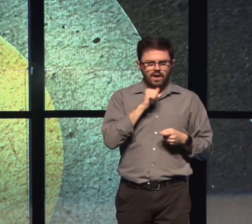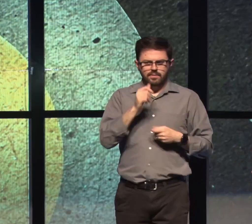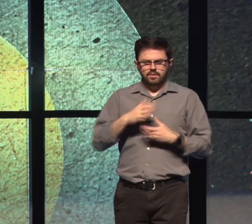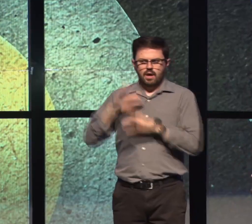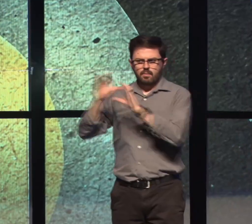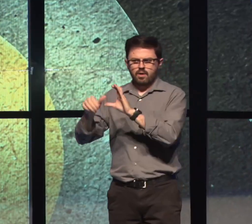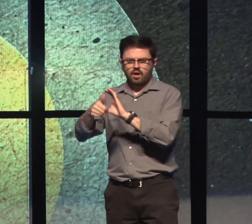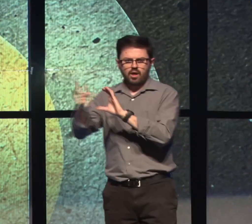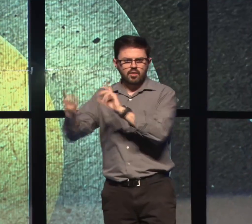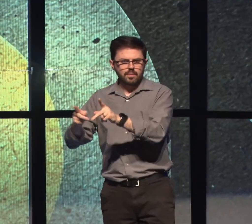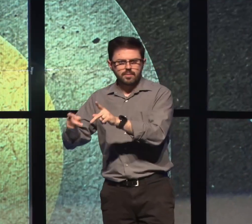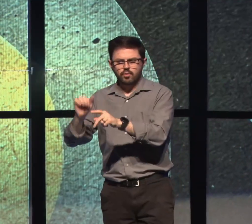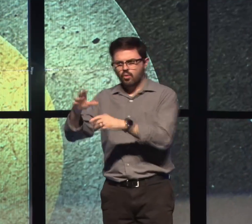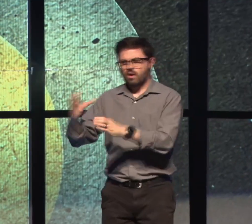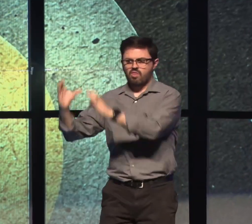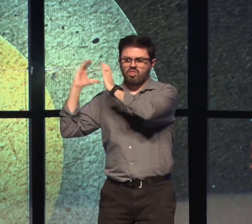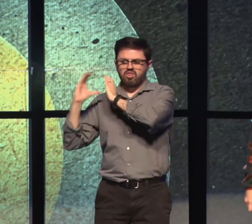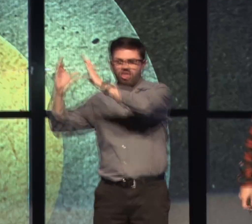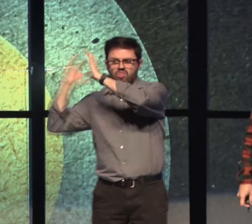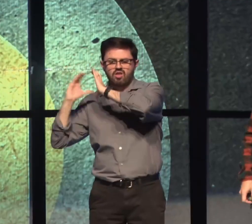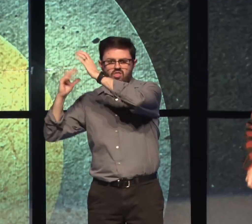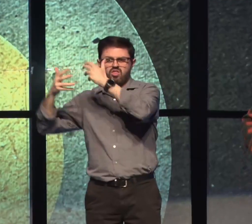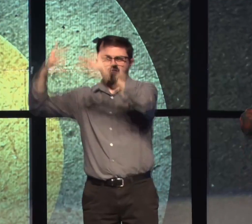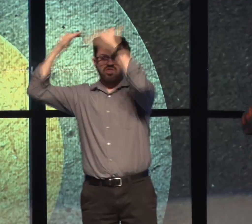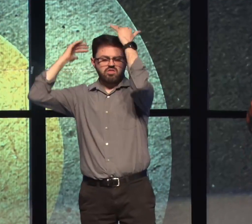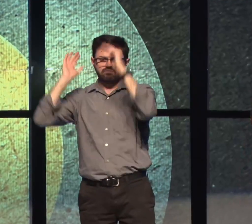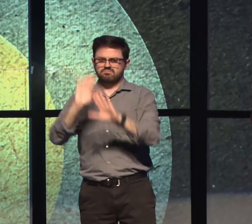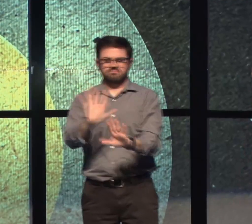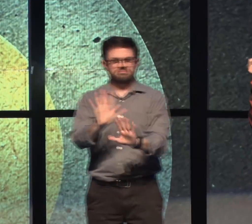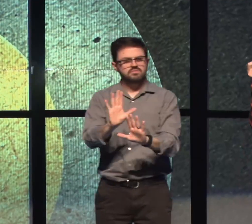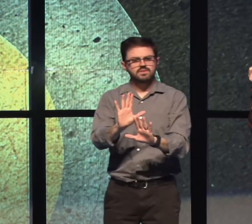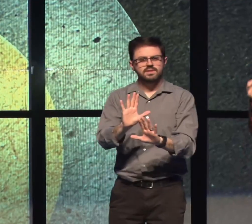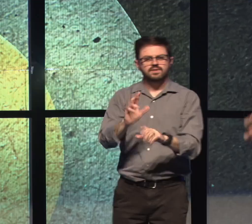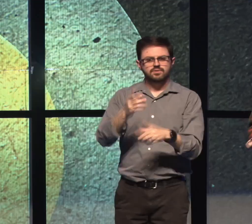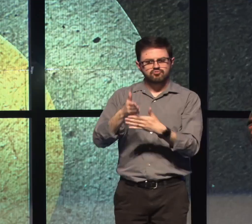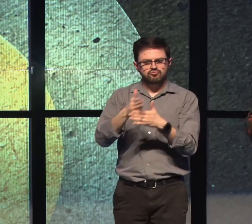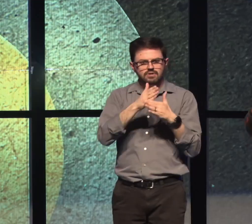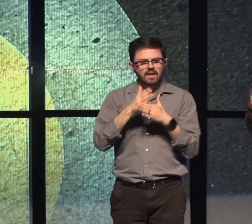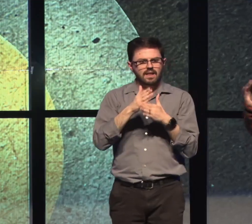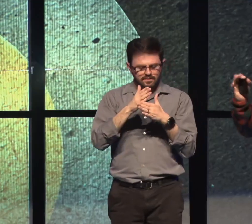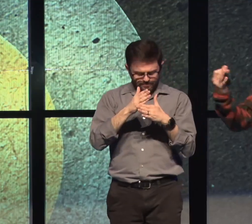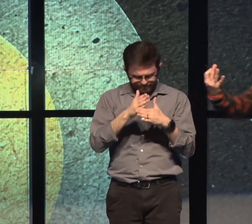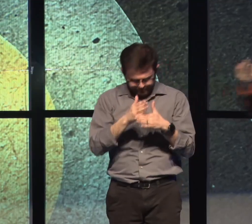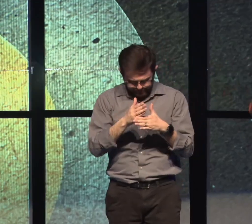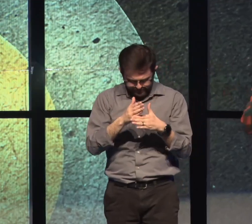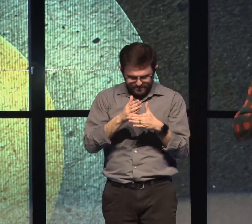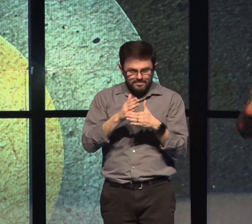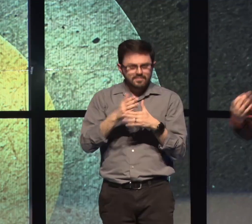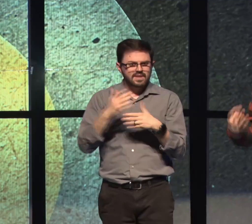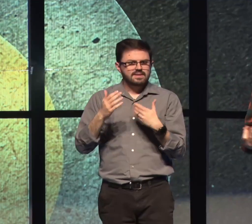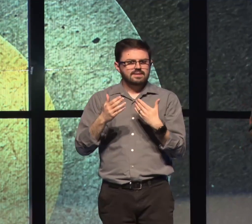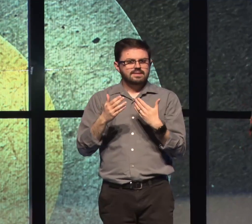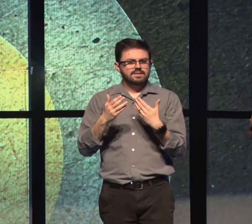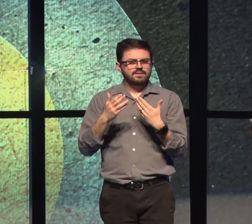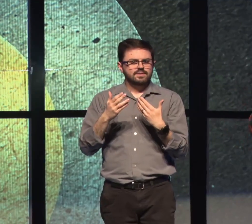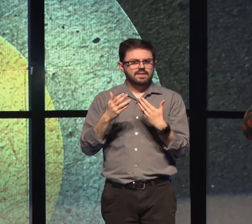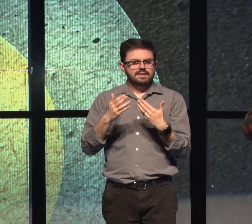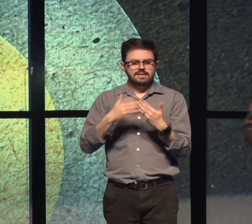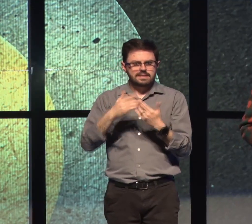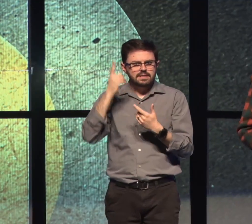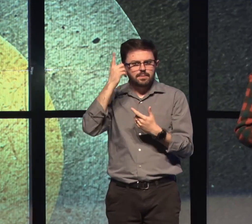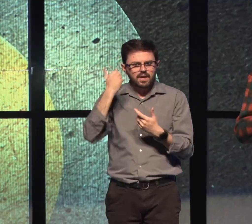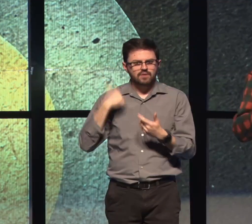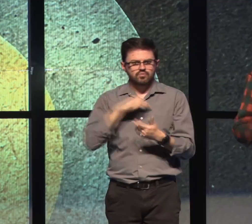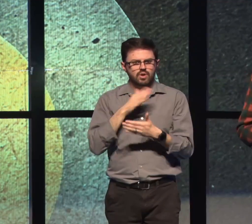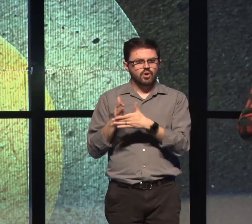onto yourself so they can live freely. No. It's easy, and the yoke is not a burden because we are sharing it. And I believe